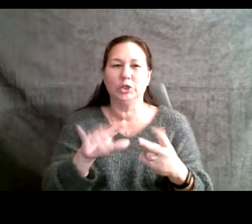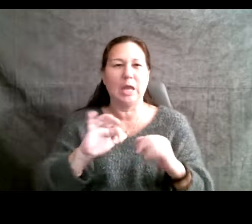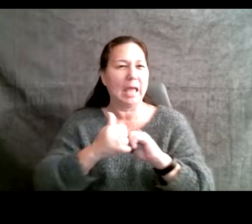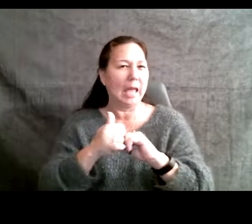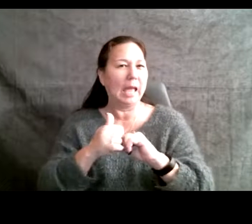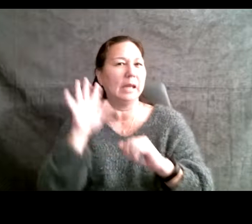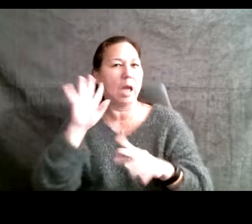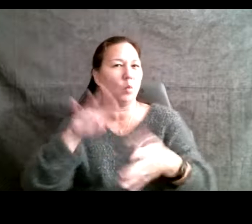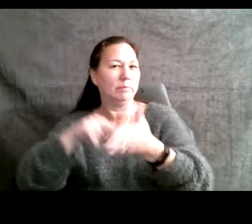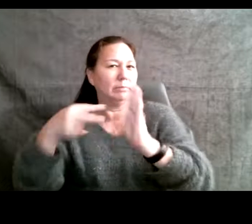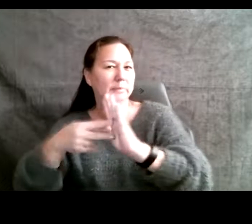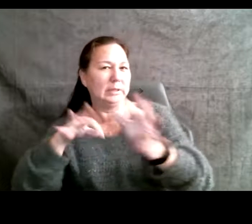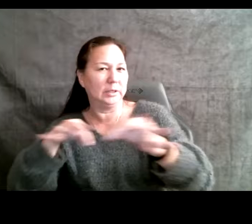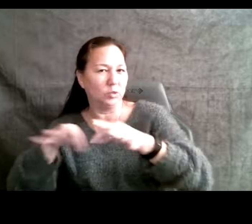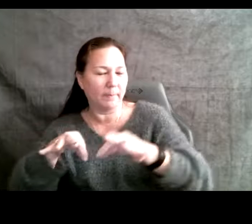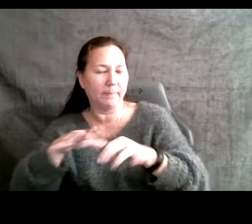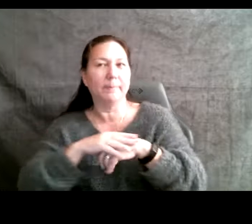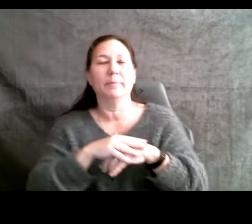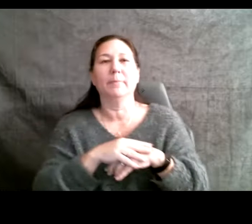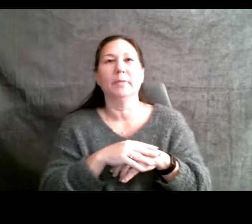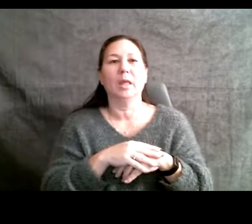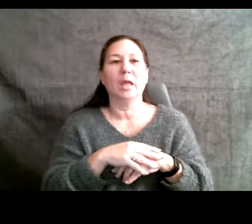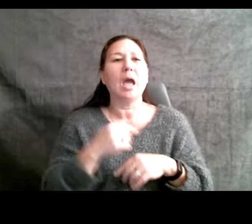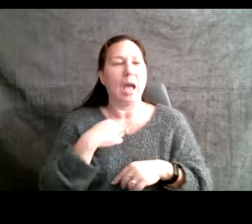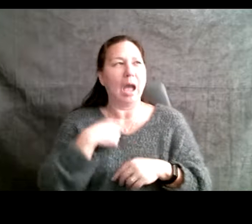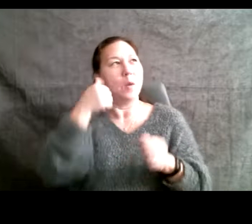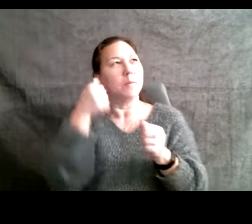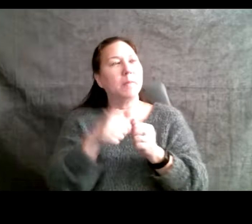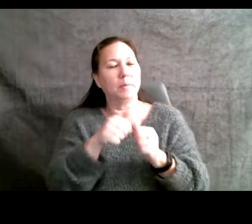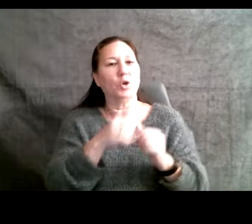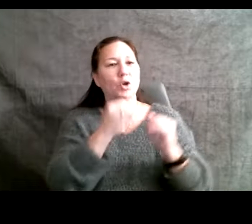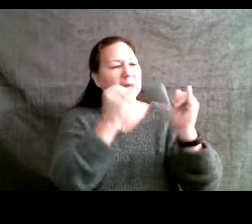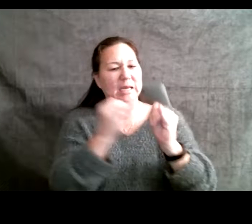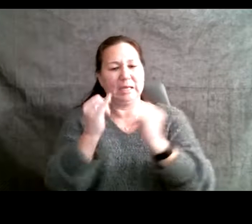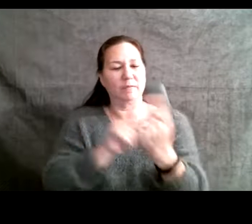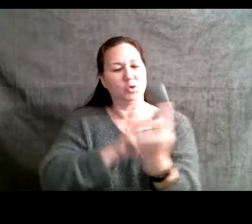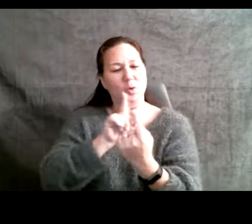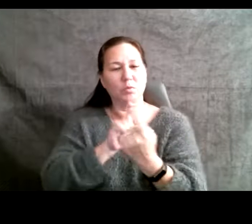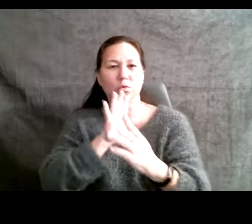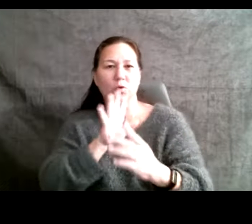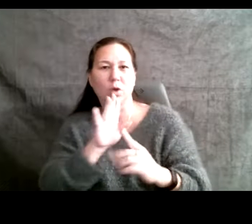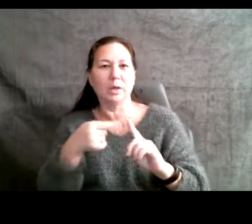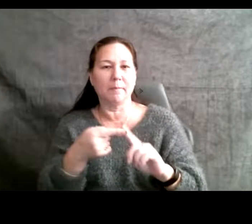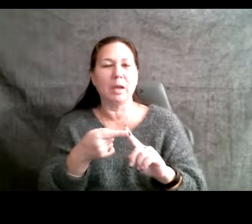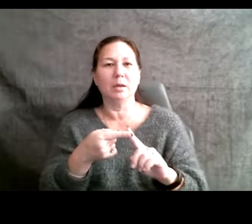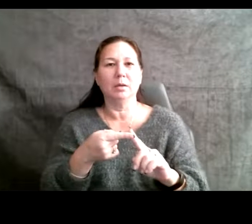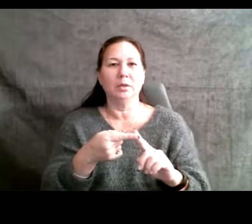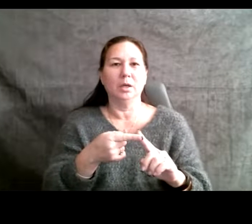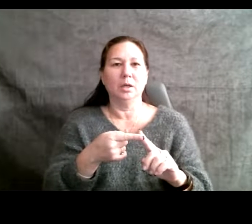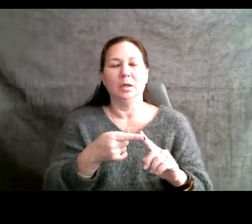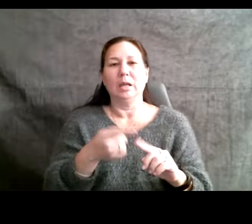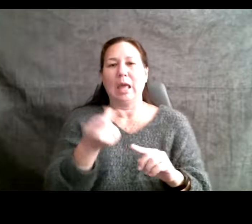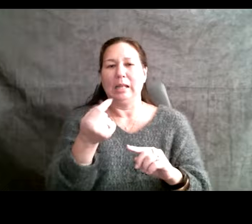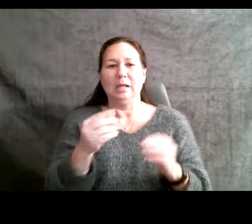speaking individually with folks about having an additional overlay. Melissa, you and I spoke about that. I